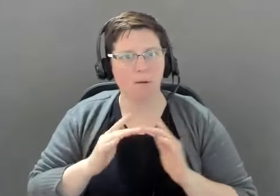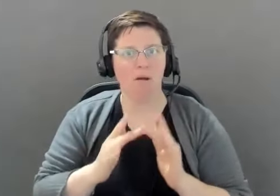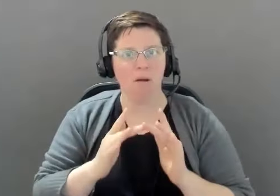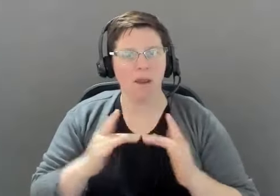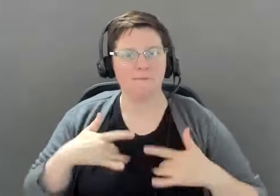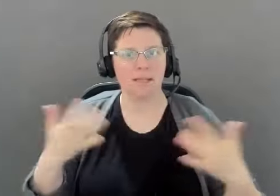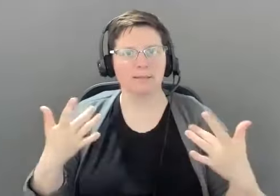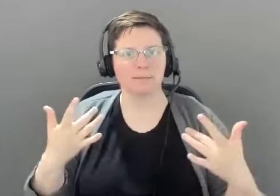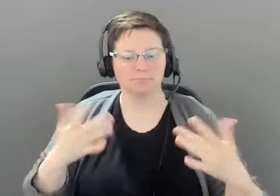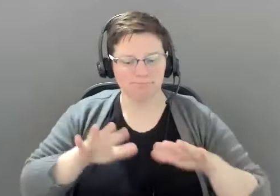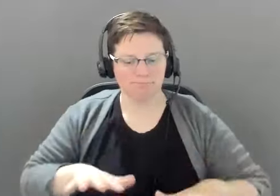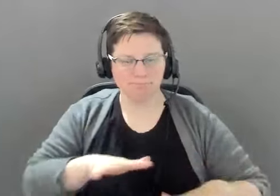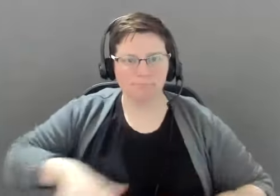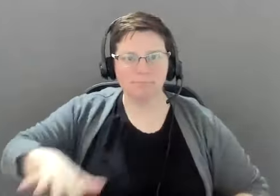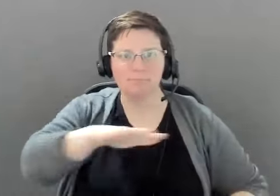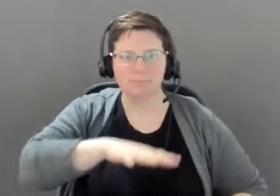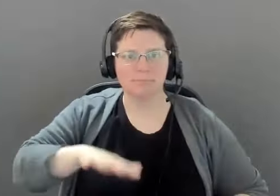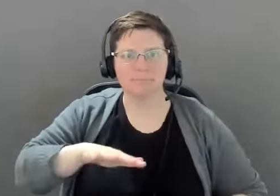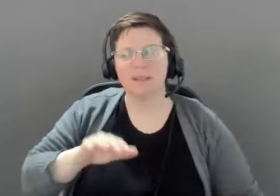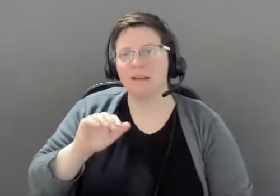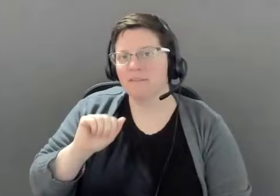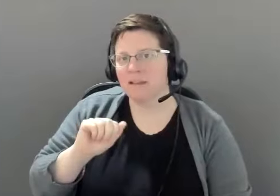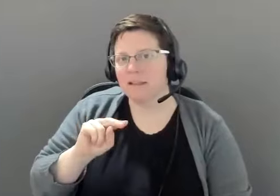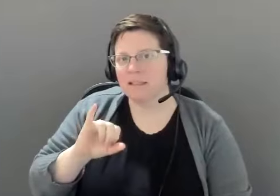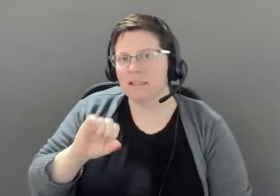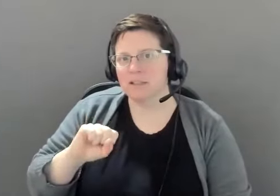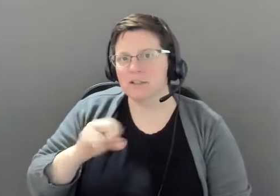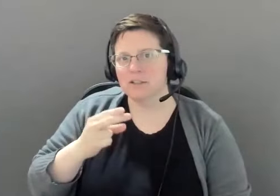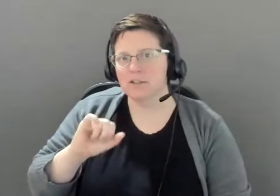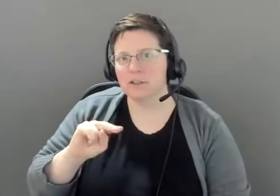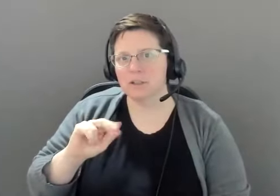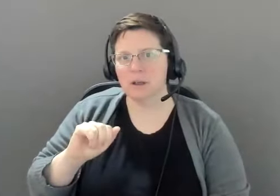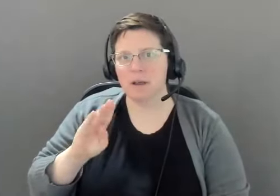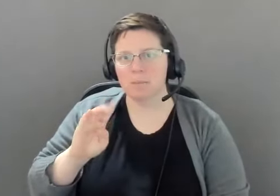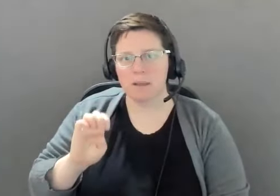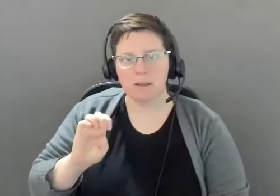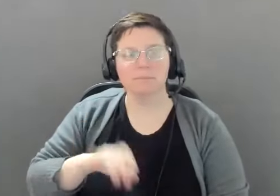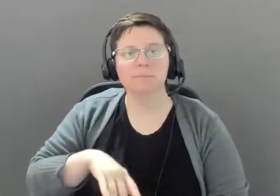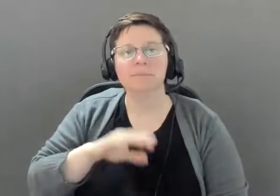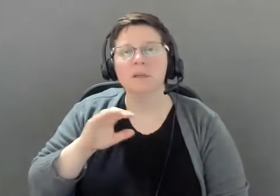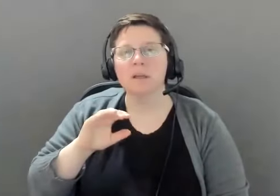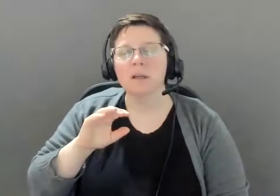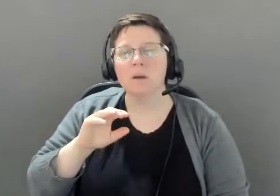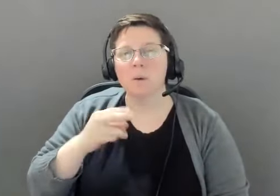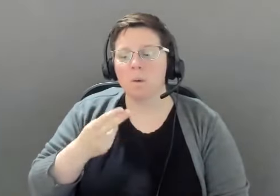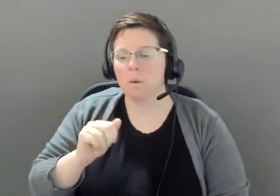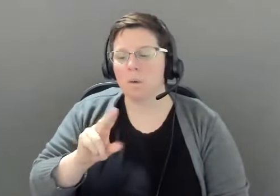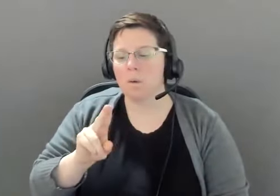of the Anishinaabe, Haudenosaunee, Lenampewak, and Chinangton nations.